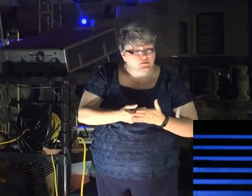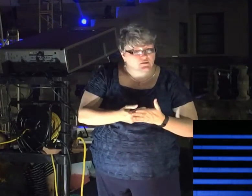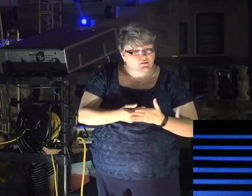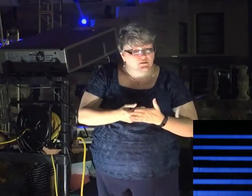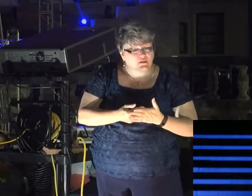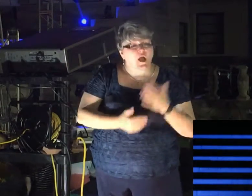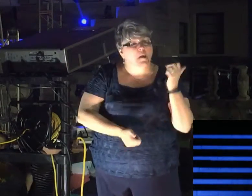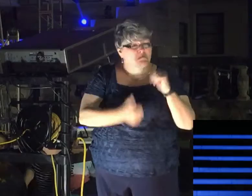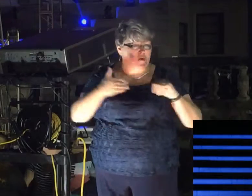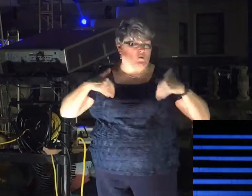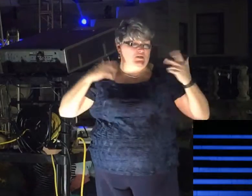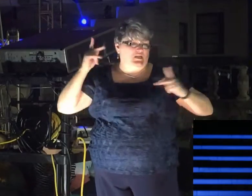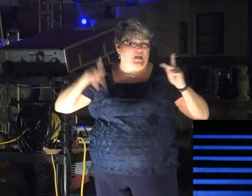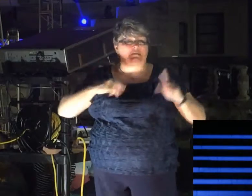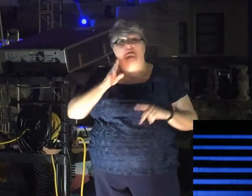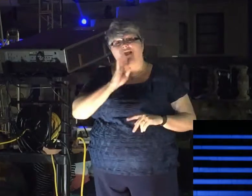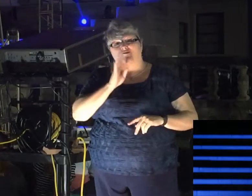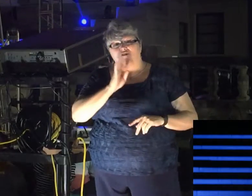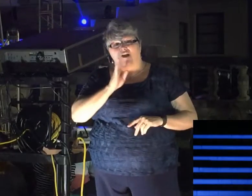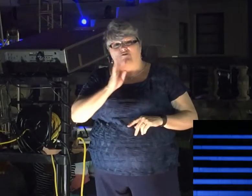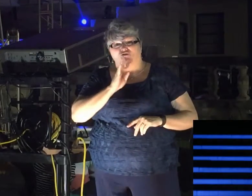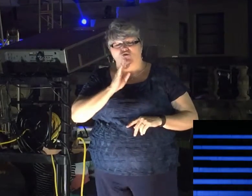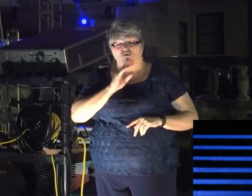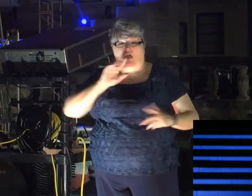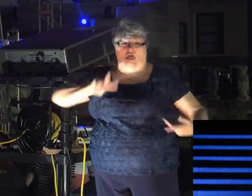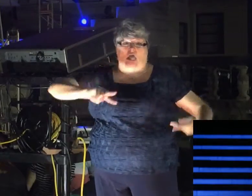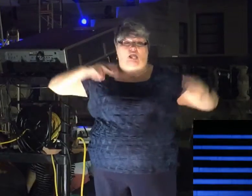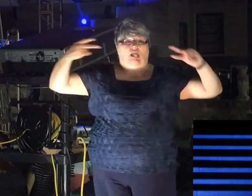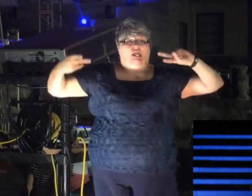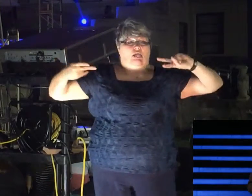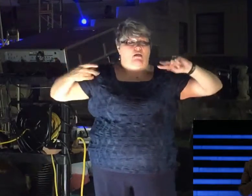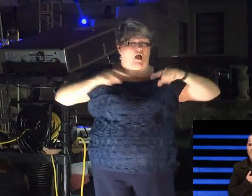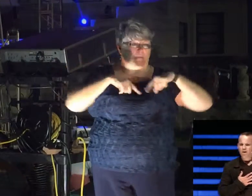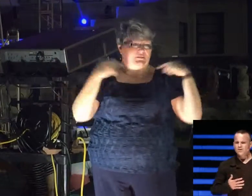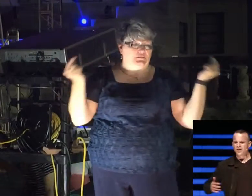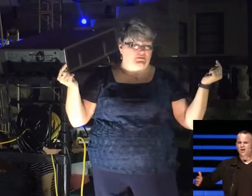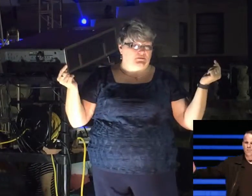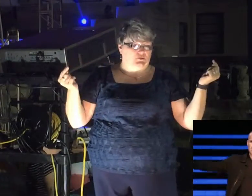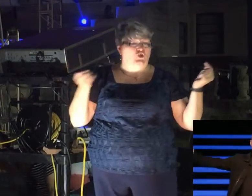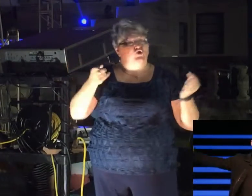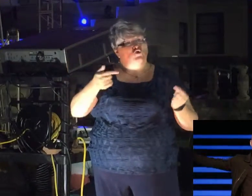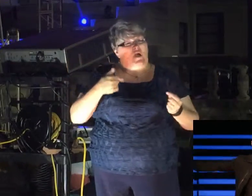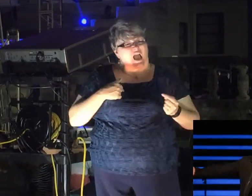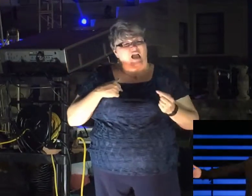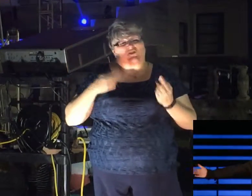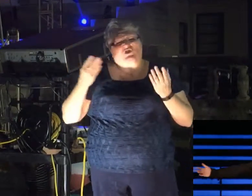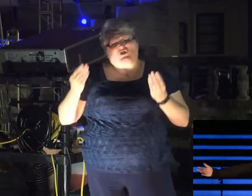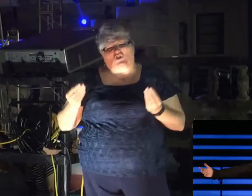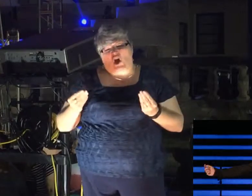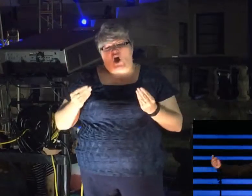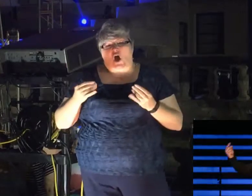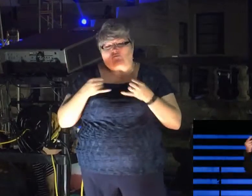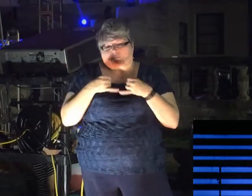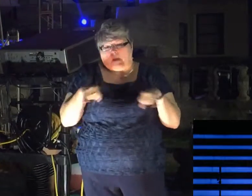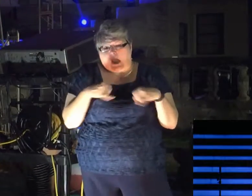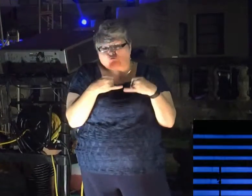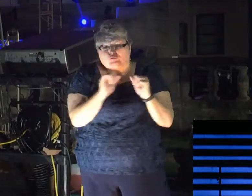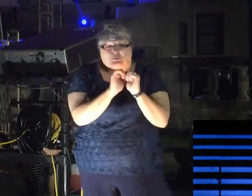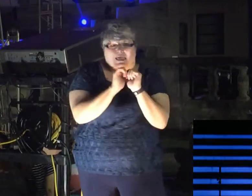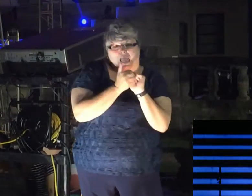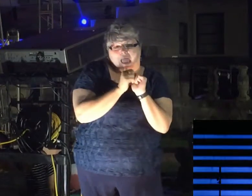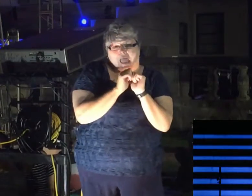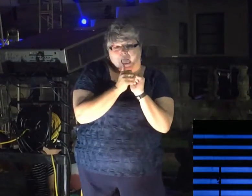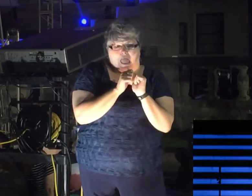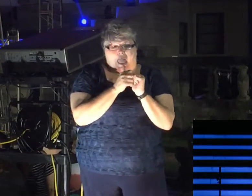are good. Most young people I talk to get this totally opposite. You have very soft